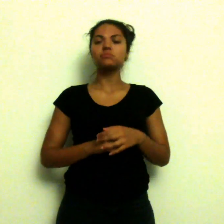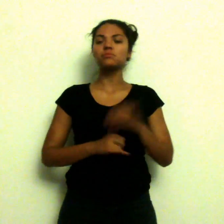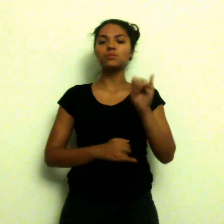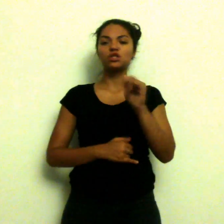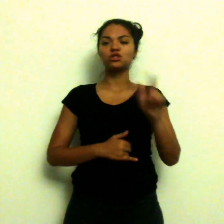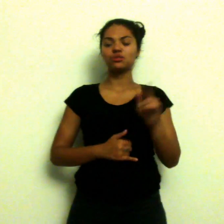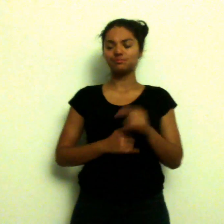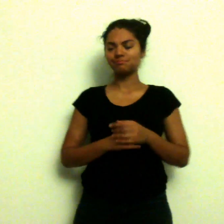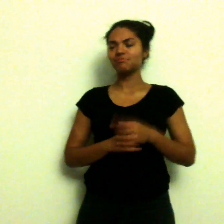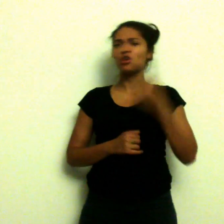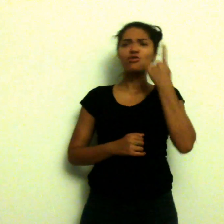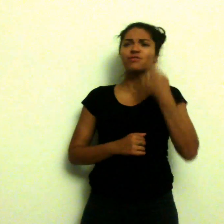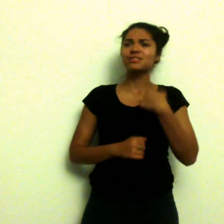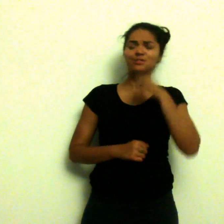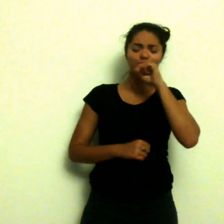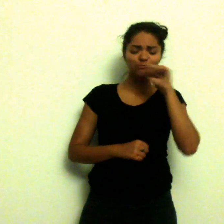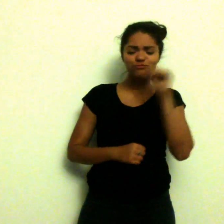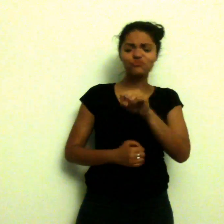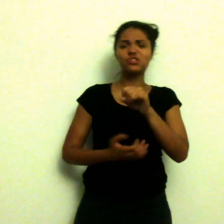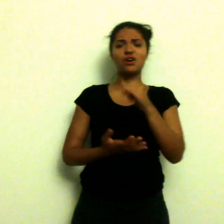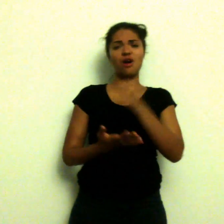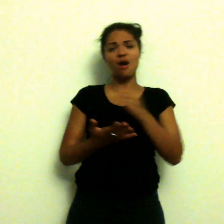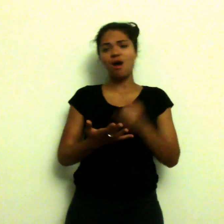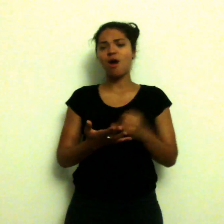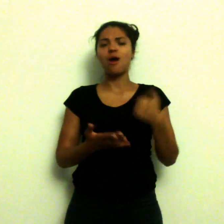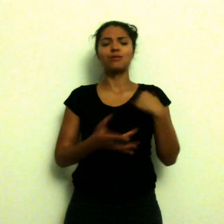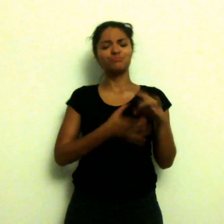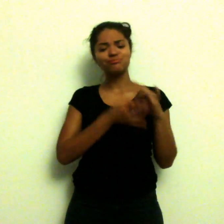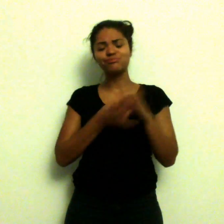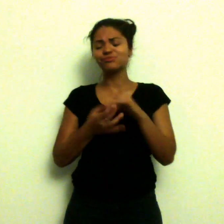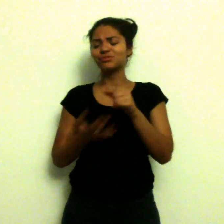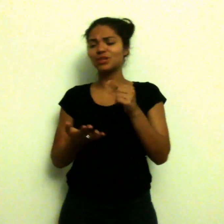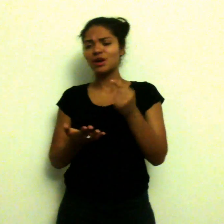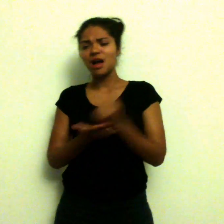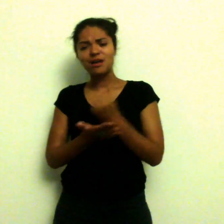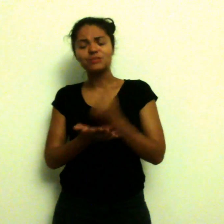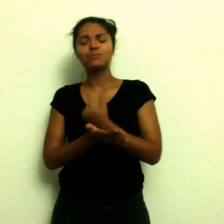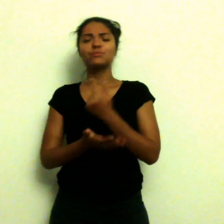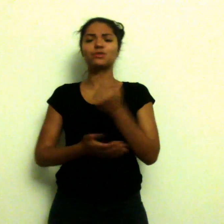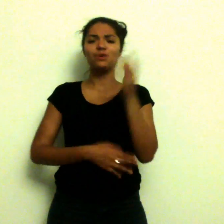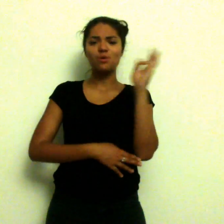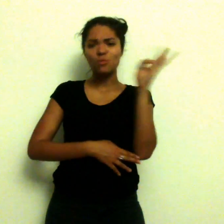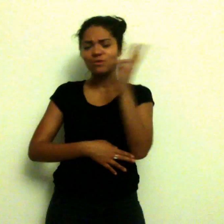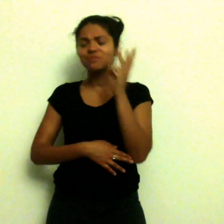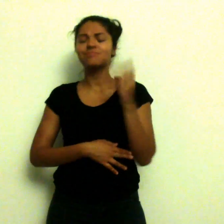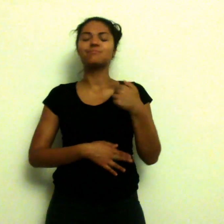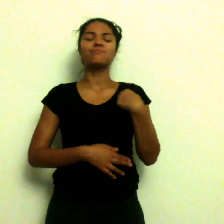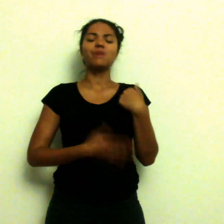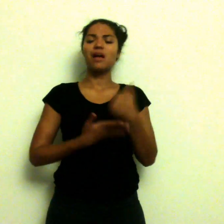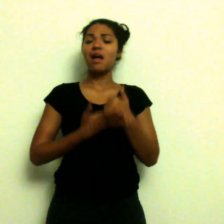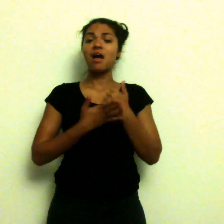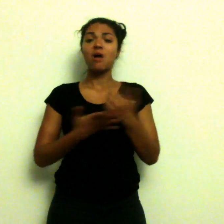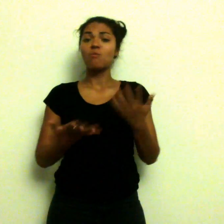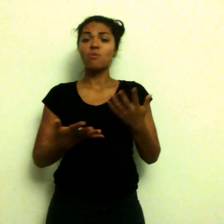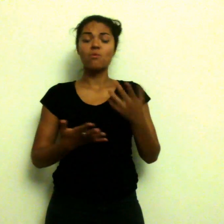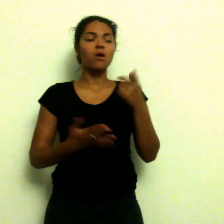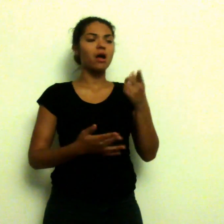of value to the ministry of apologetics and evangelism around the world is that it really does help us embody the story a bit